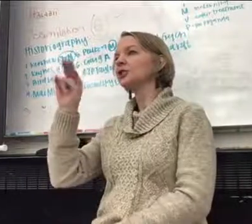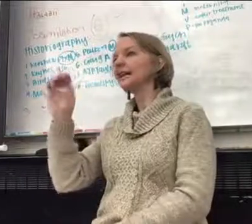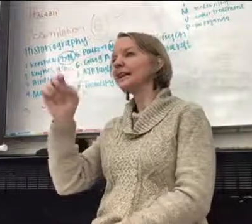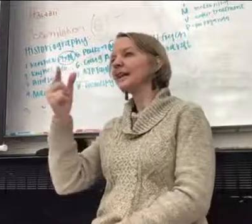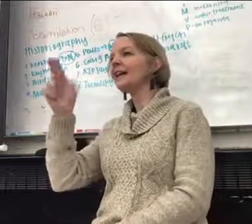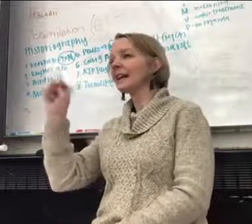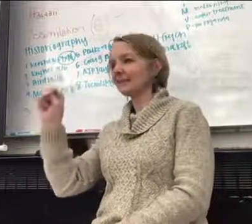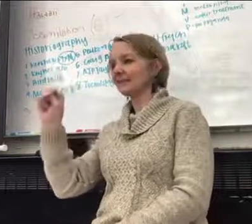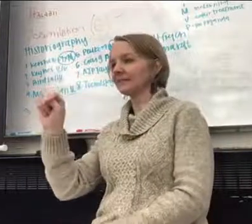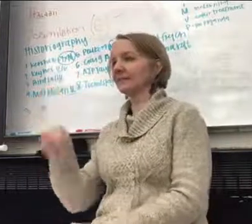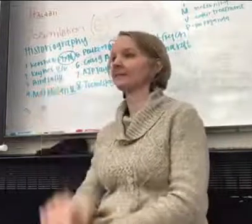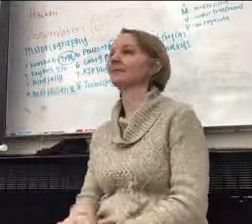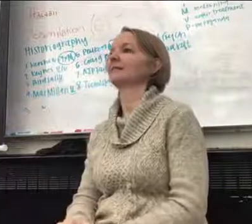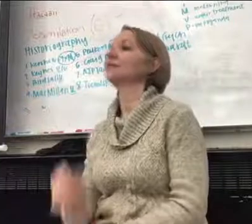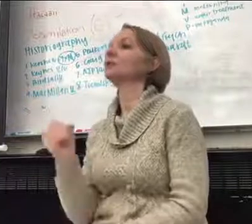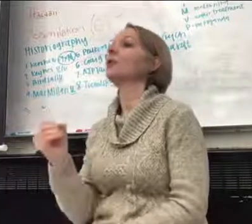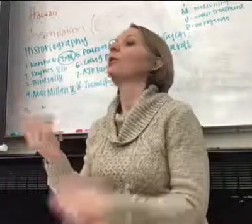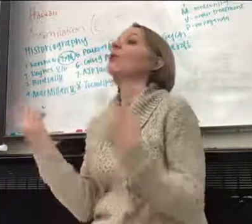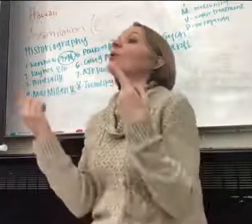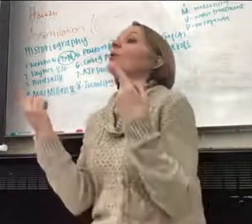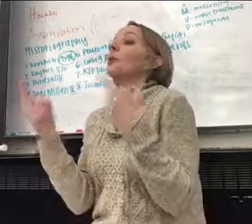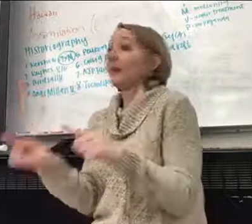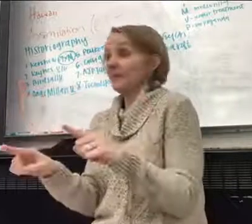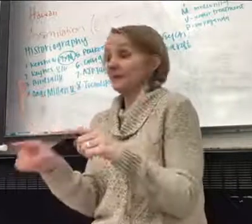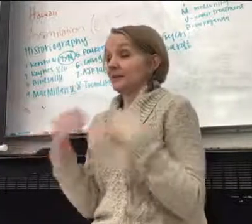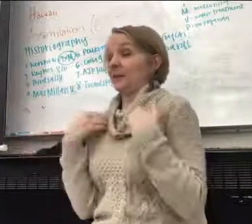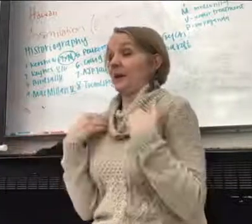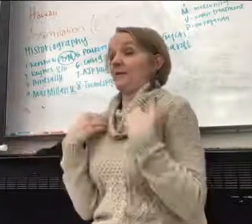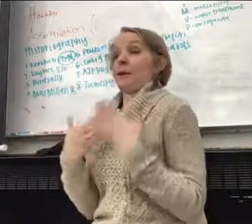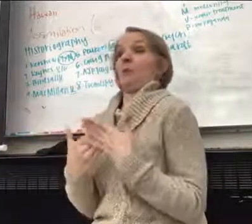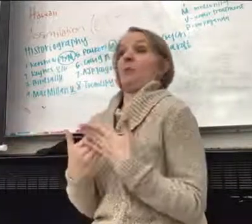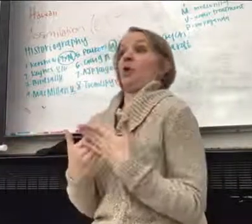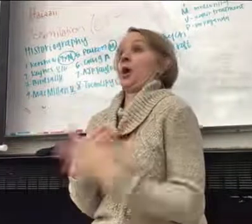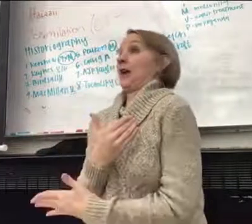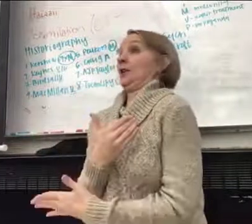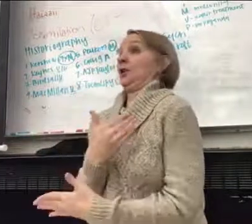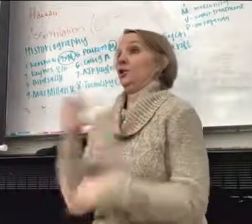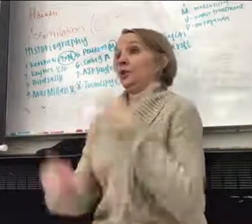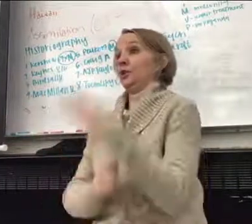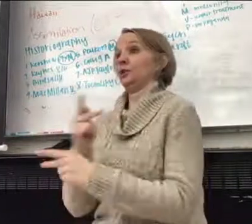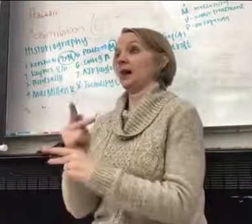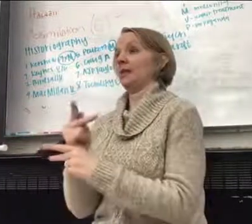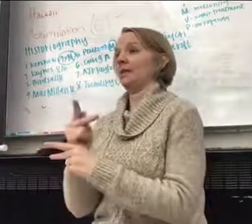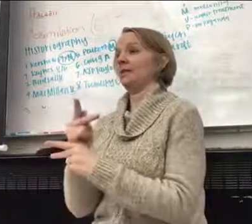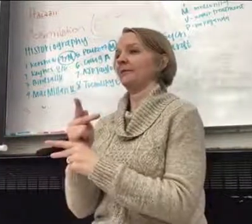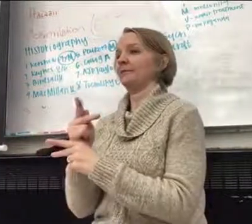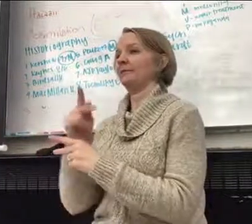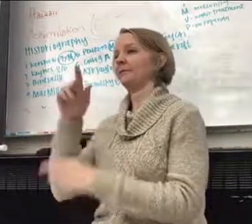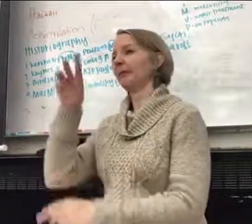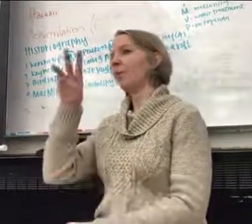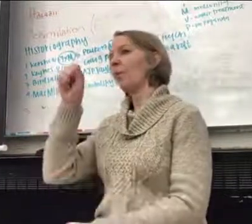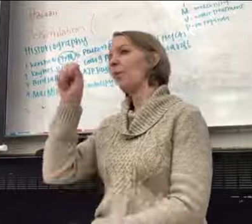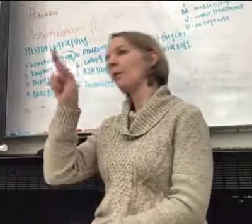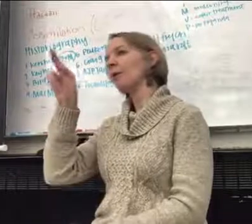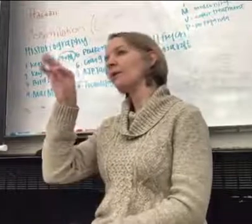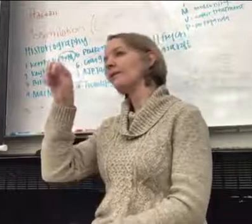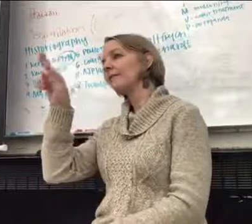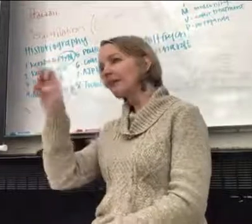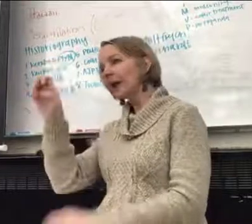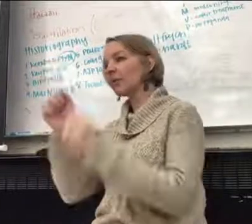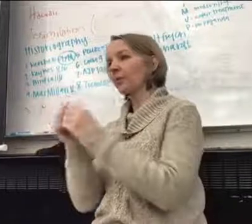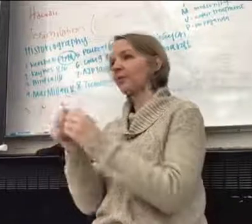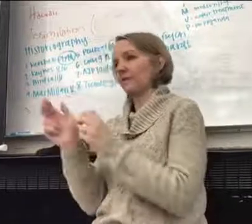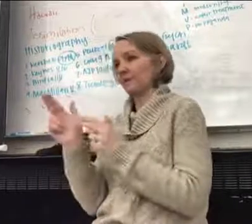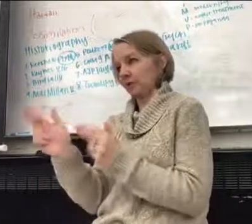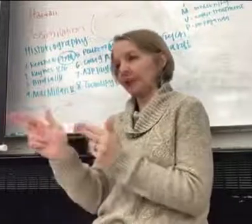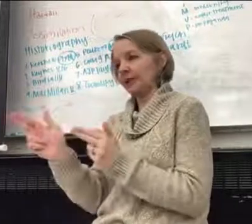here's basically what happens. You have a brand new form of warfare with the machine gun. Now, prior